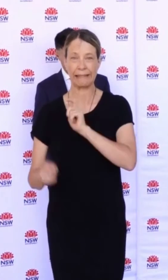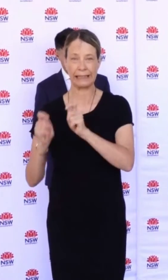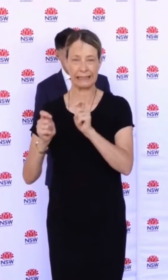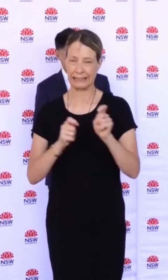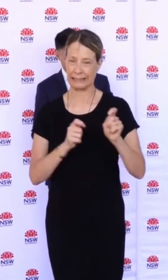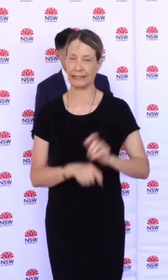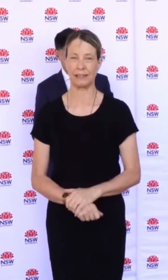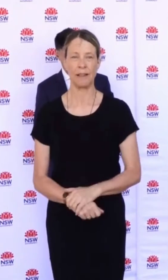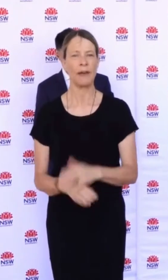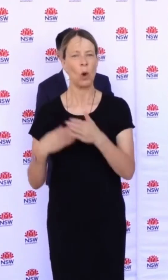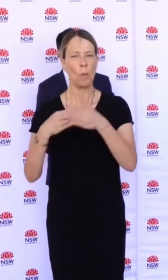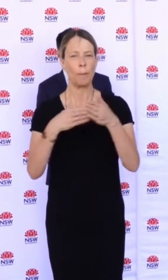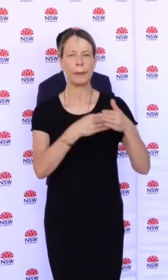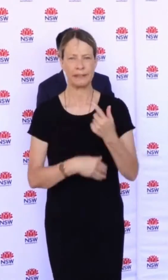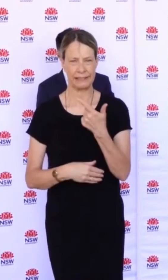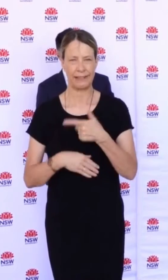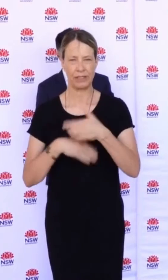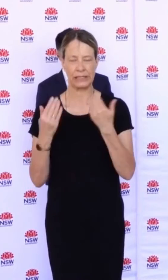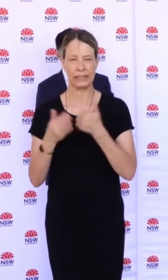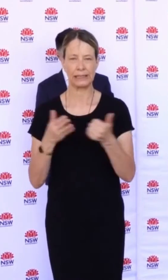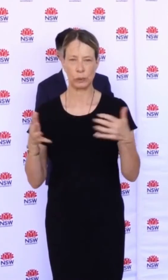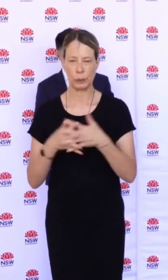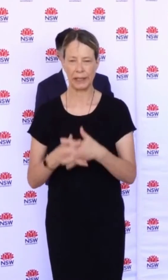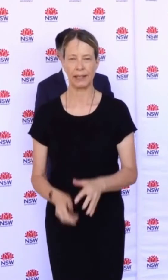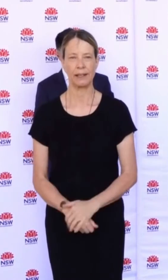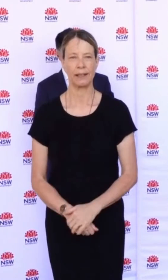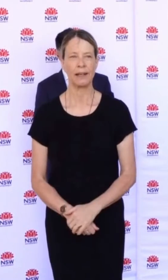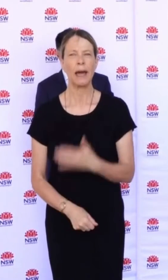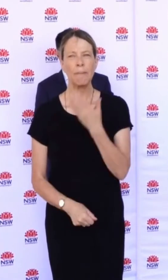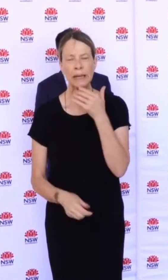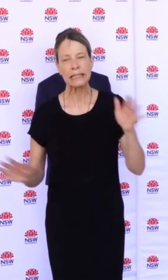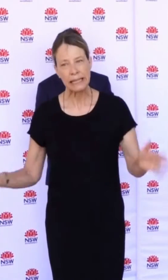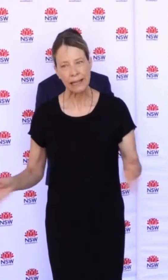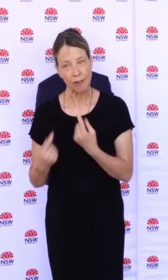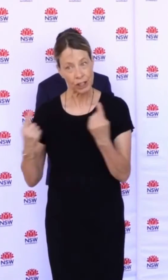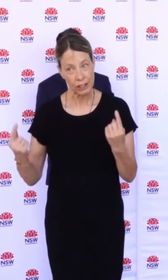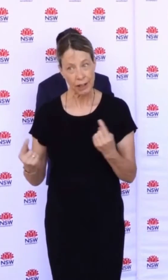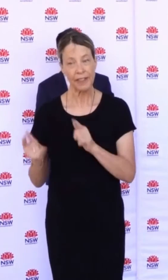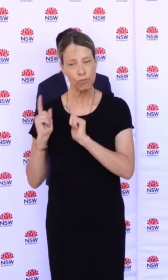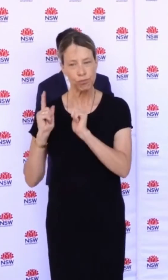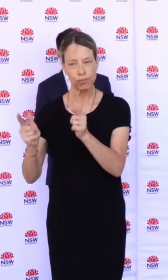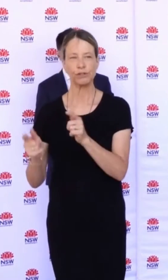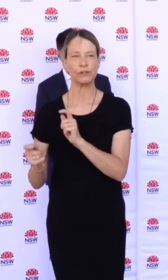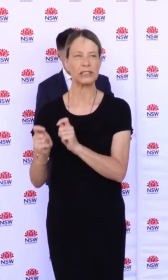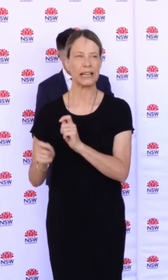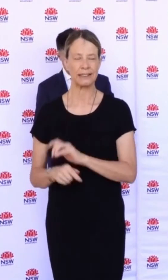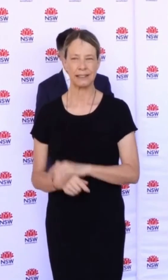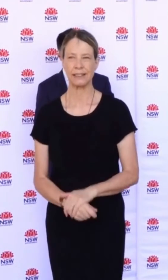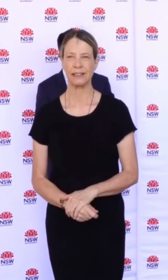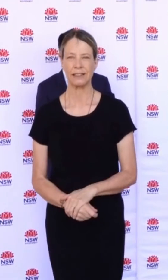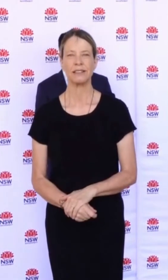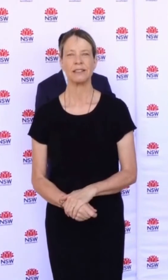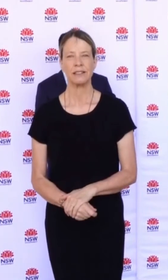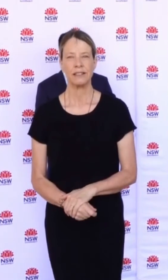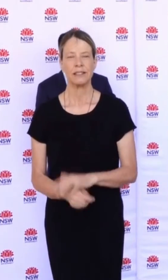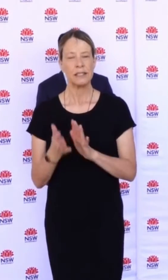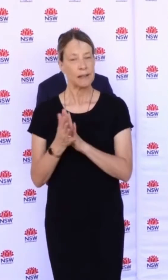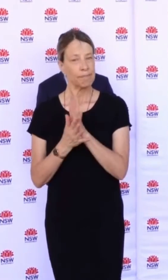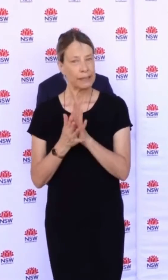It's important that people support each other to get tested as well. So if we're asking people to come